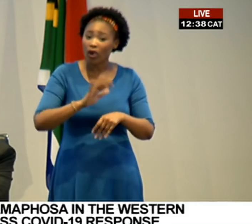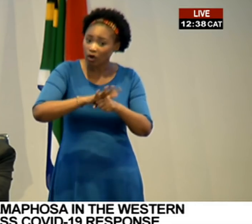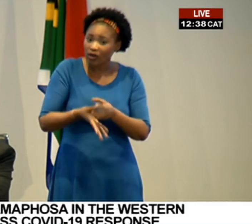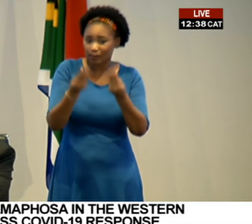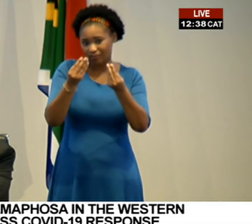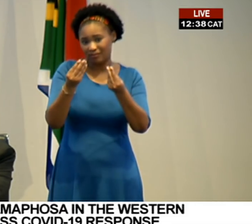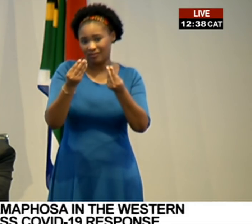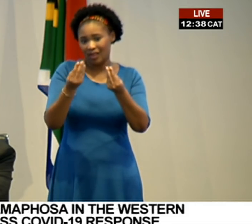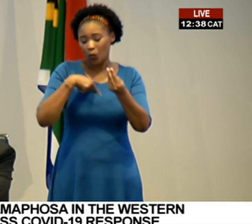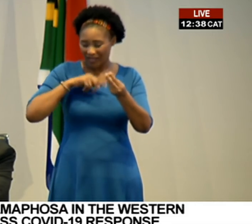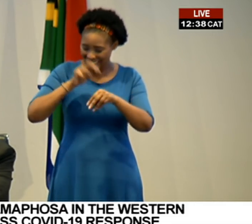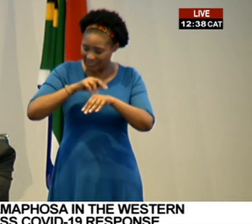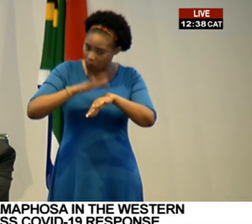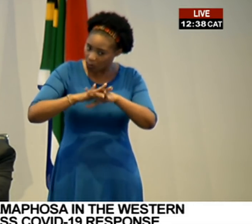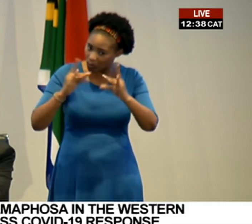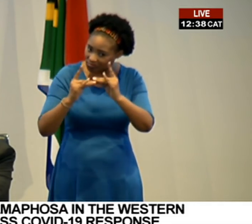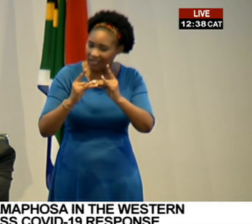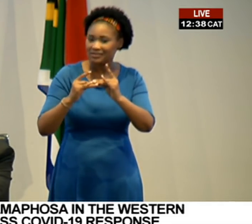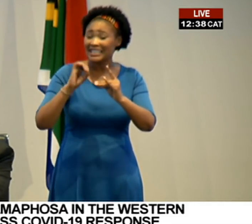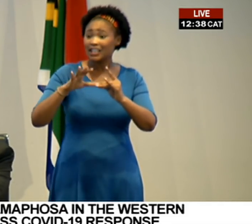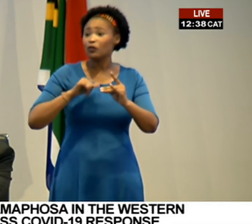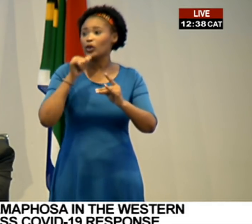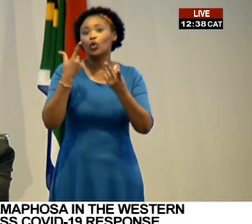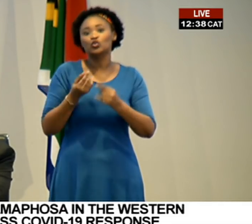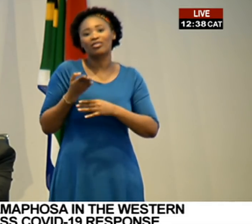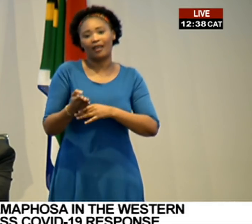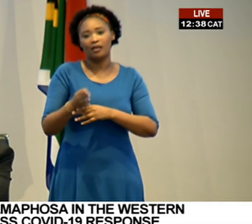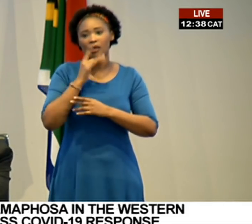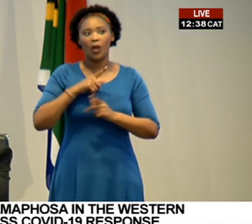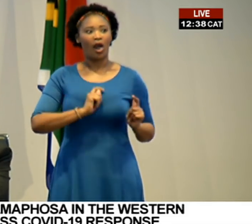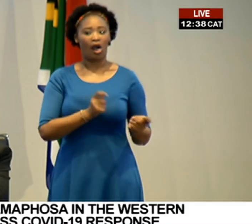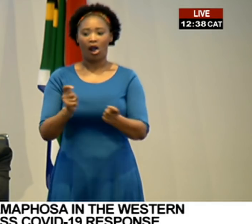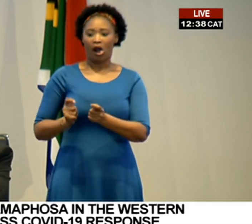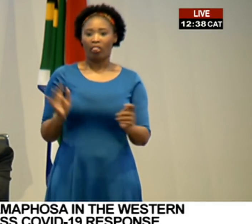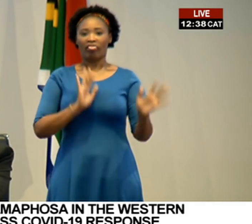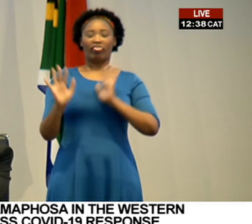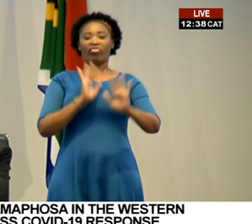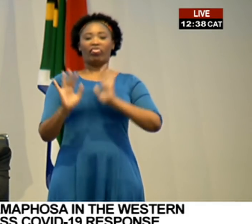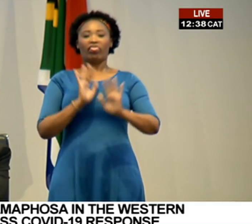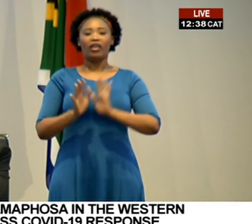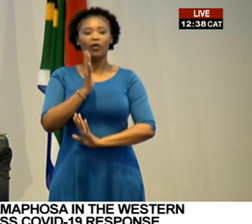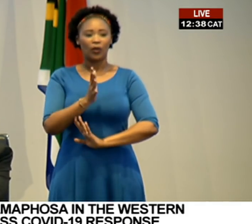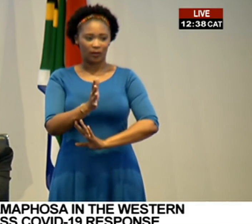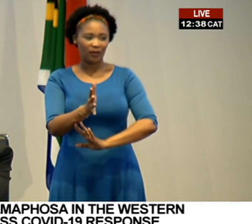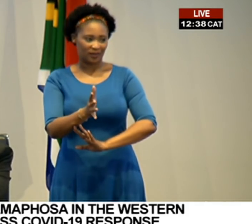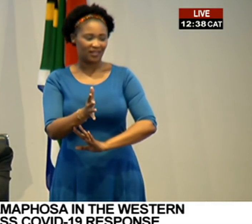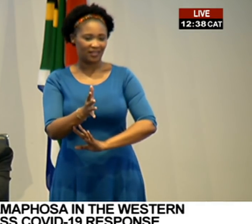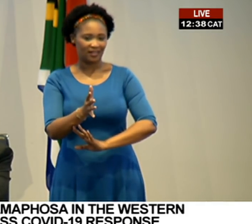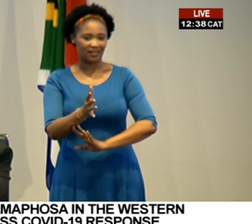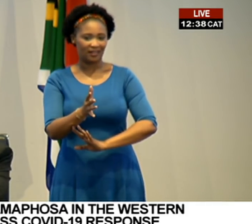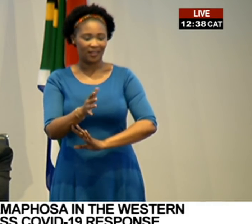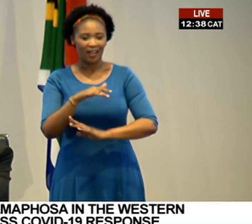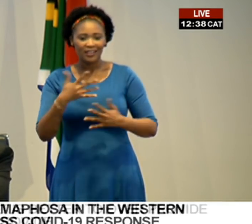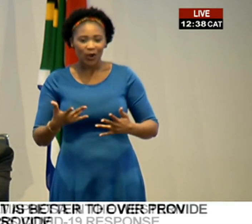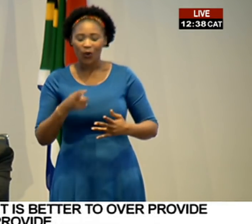we don't do that, when we have a rush or an increase of people who need beds, we